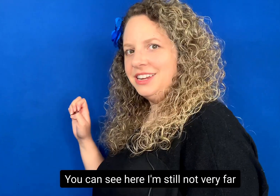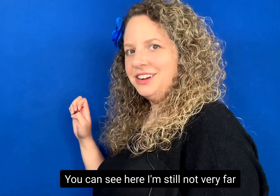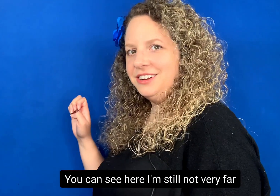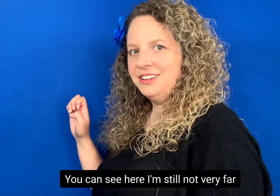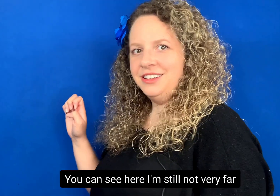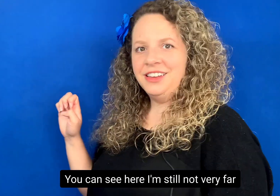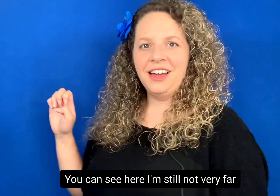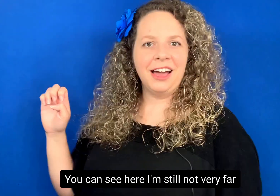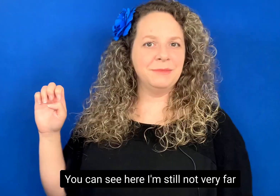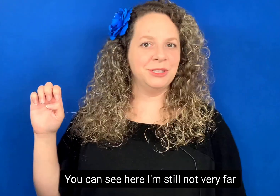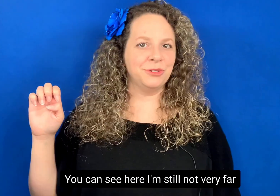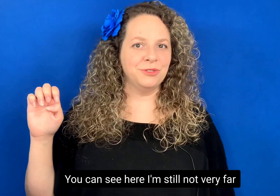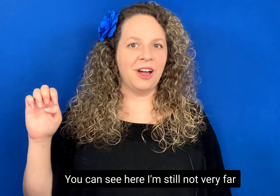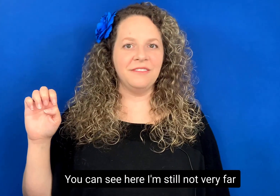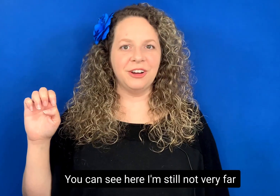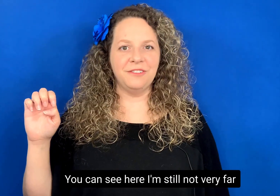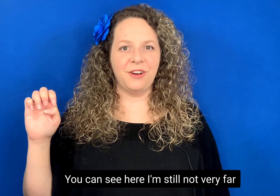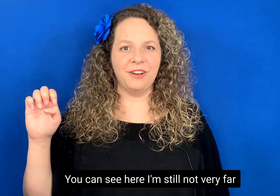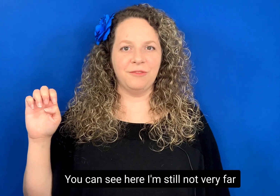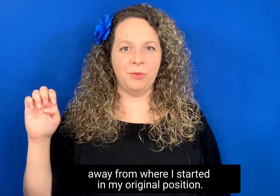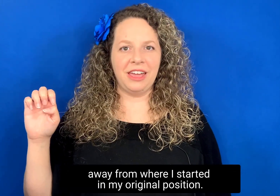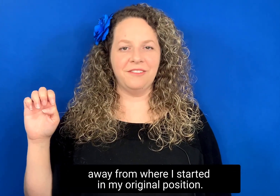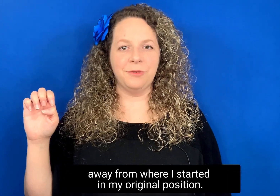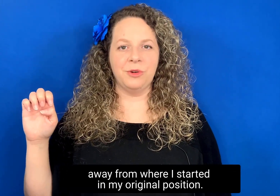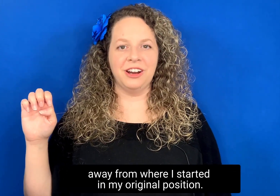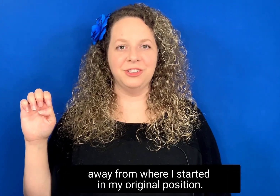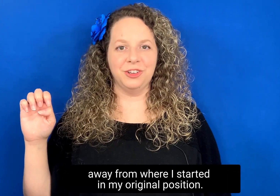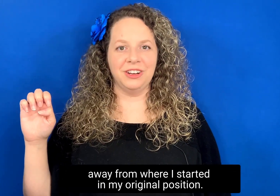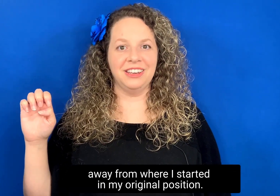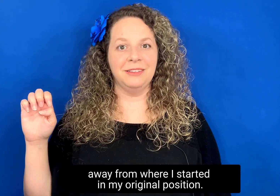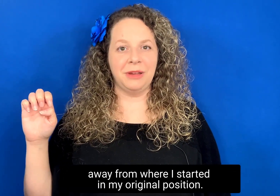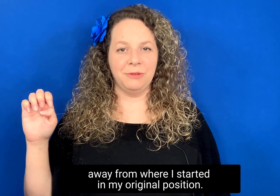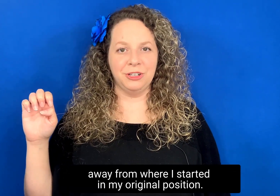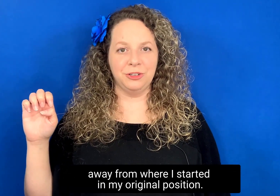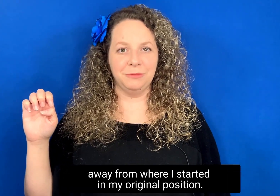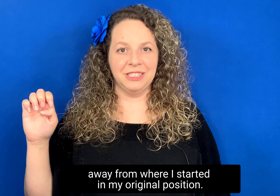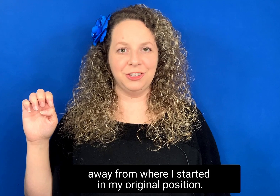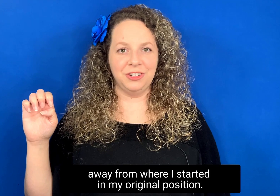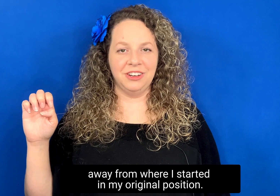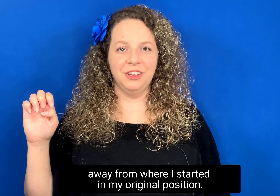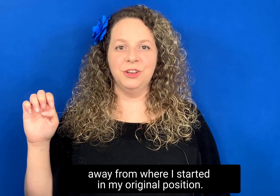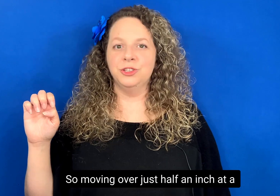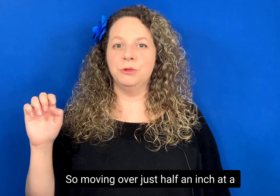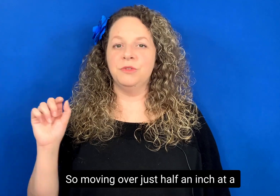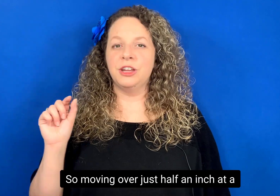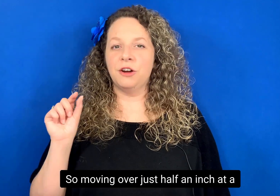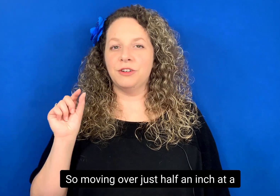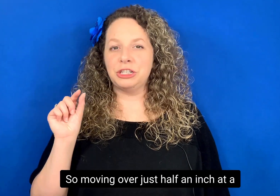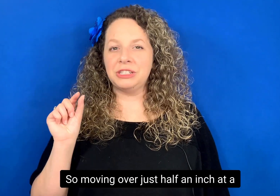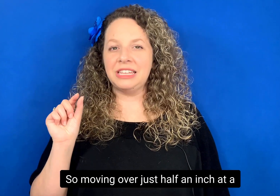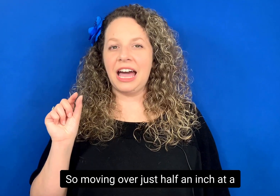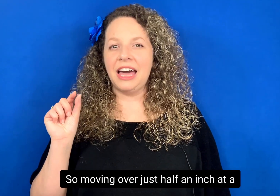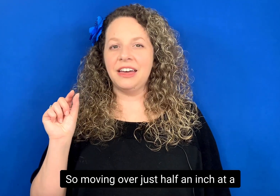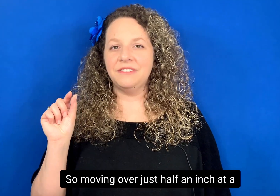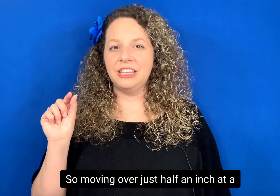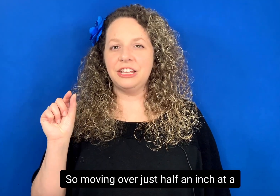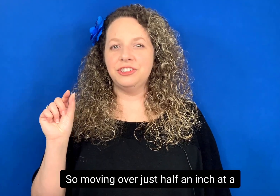here, I'm still not very far away from where I started in my original position. So moving over just half an inch